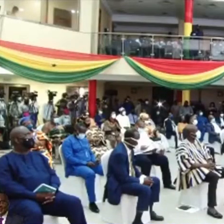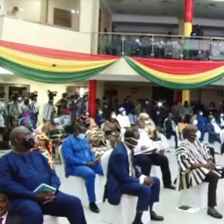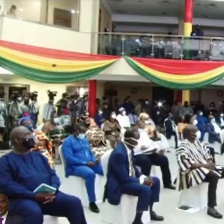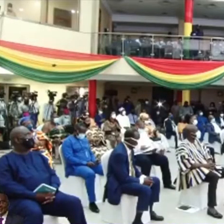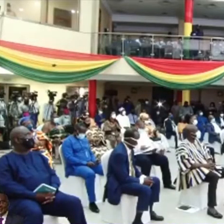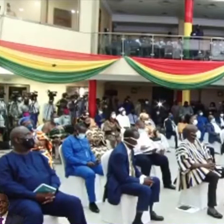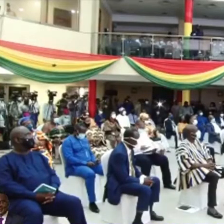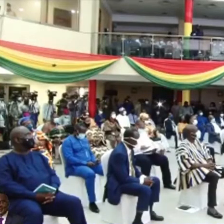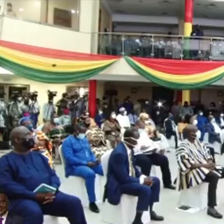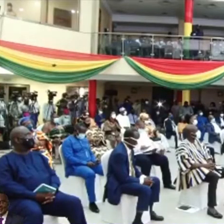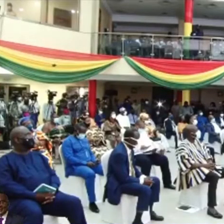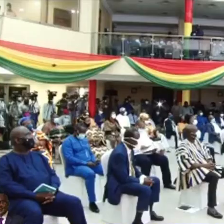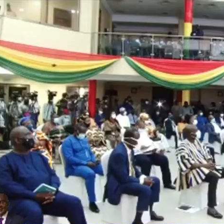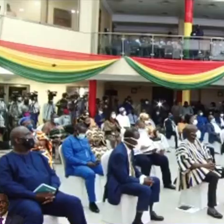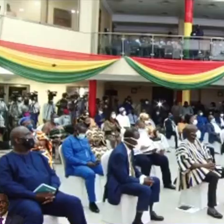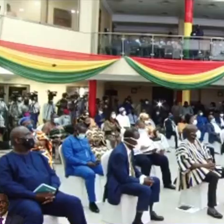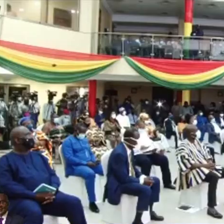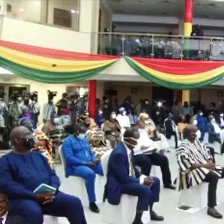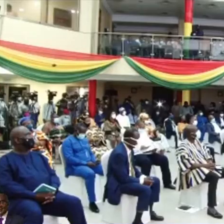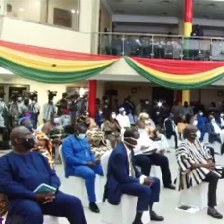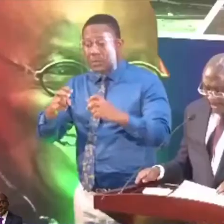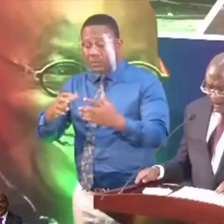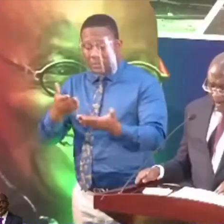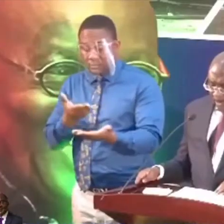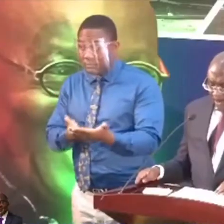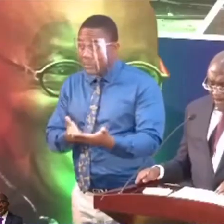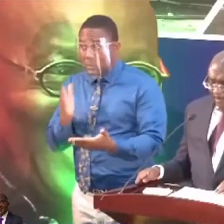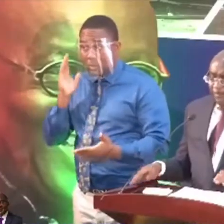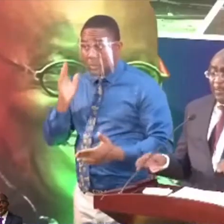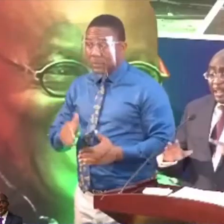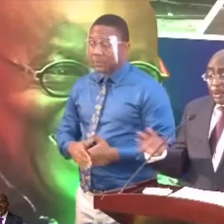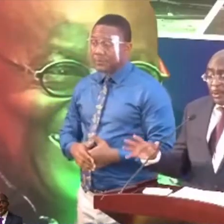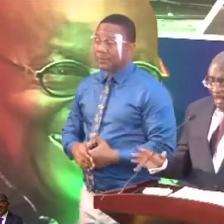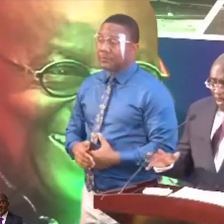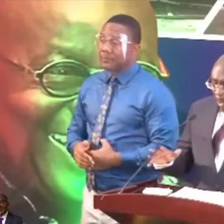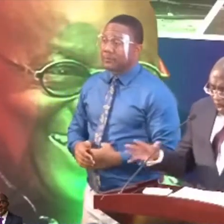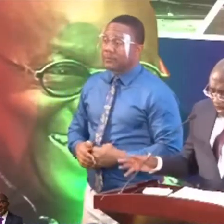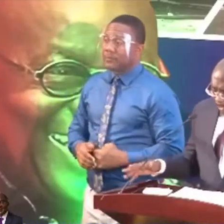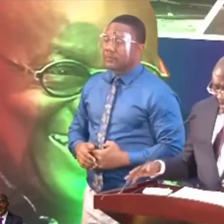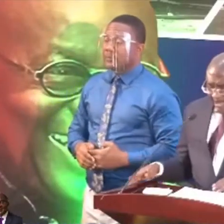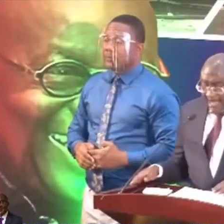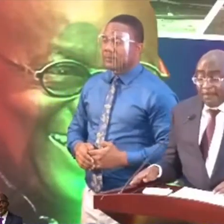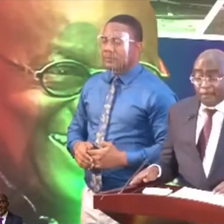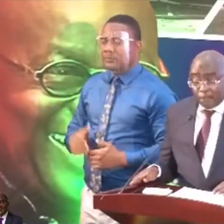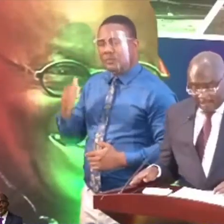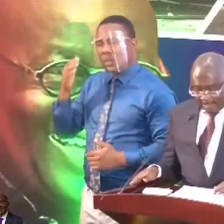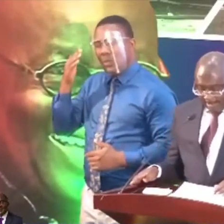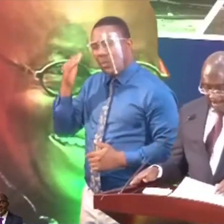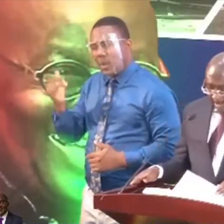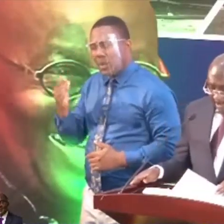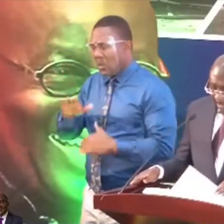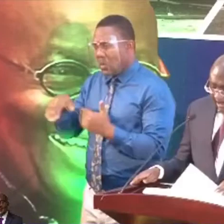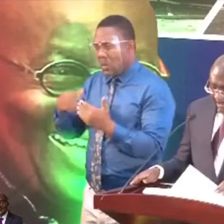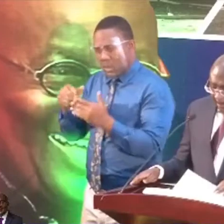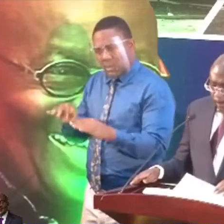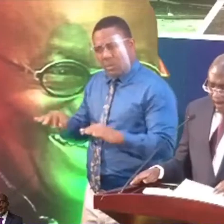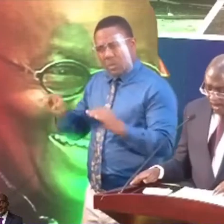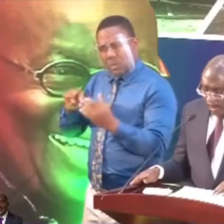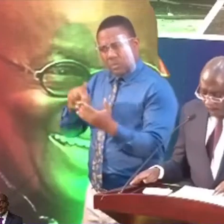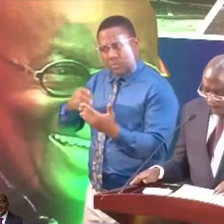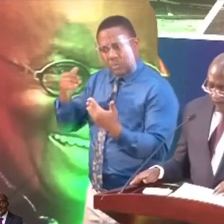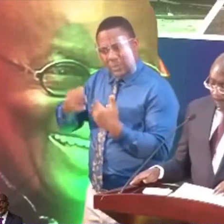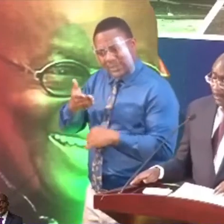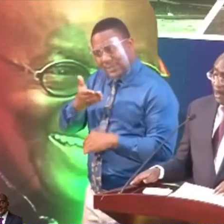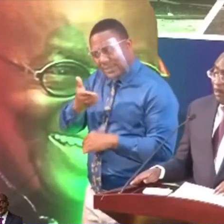and we will interrogate it. This is because virtually all the key projects that they point